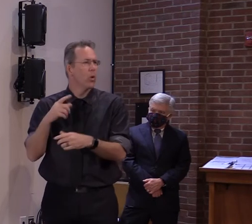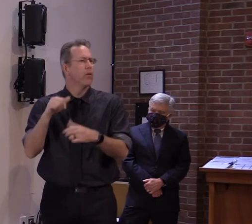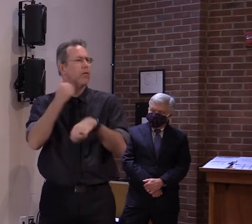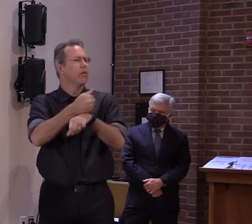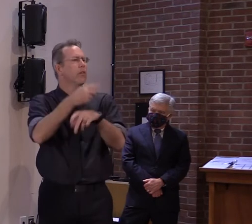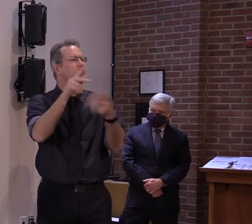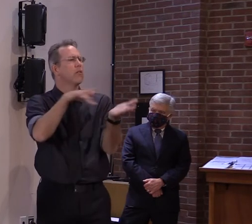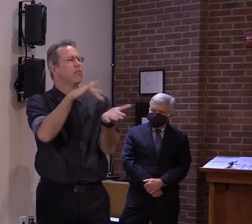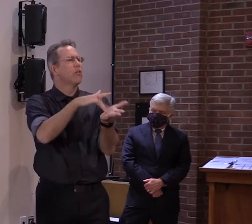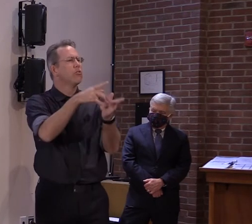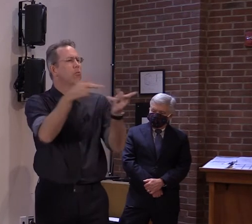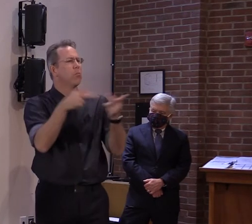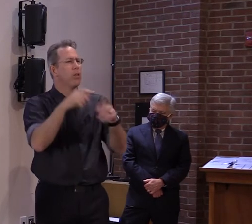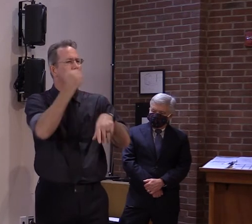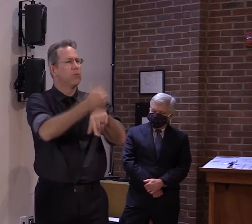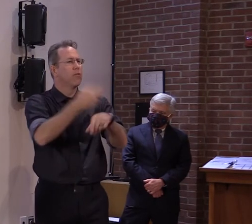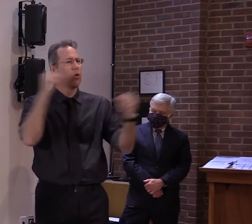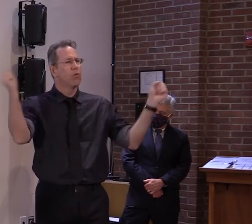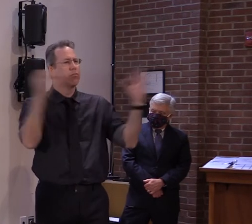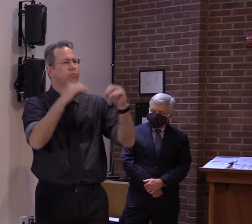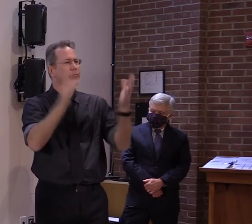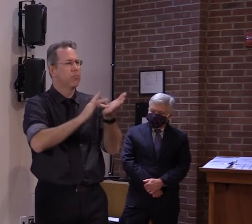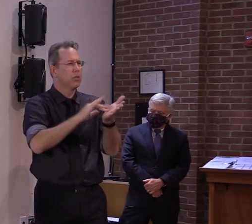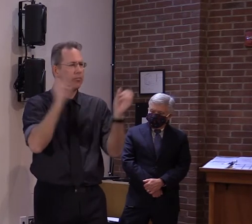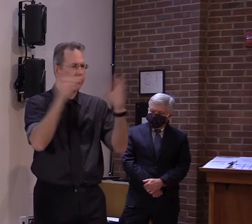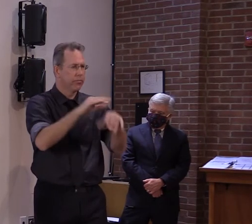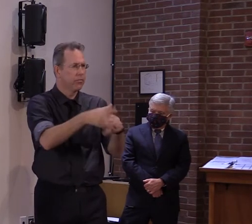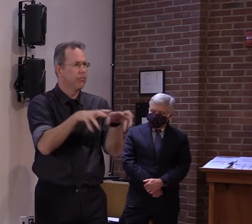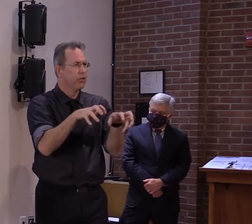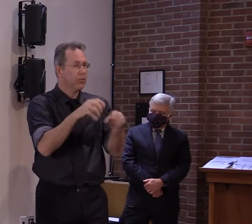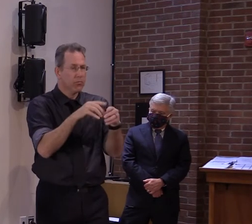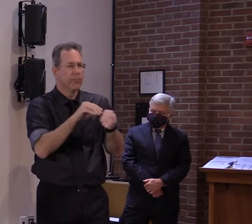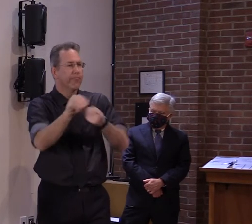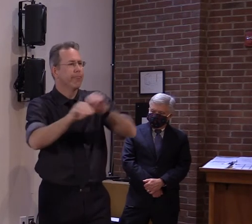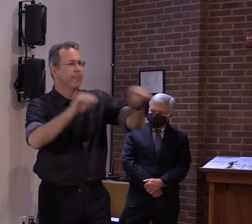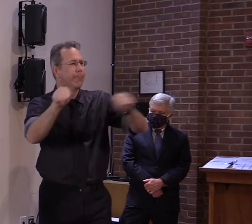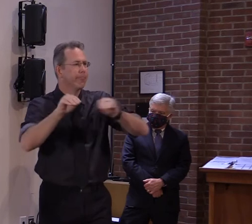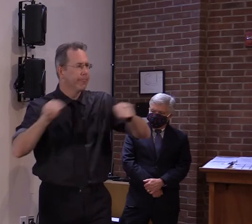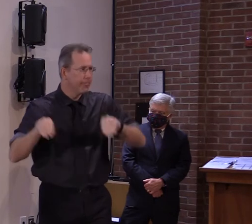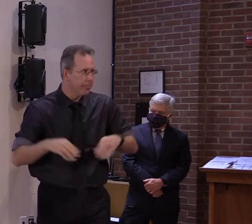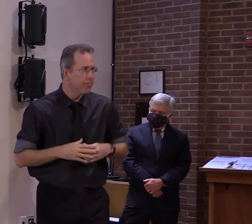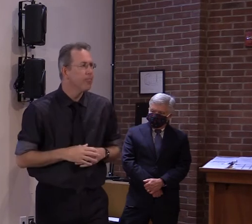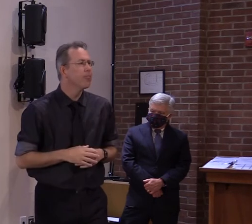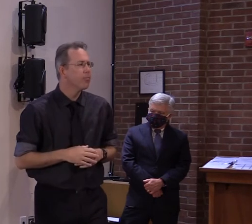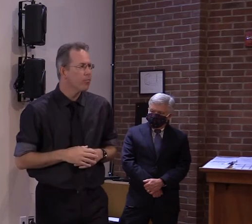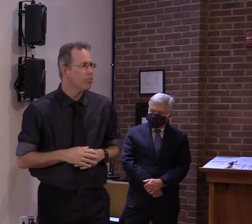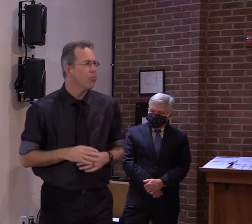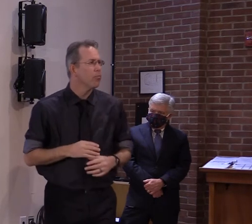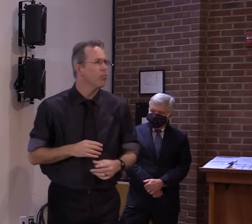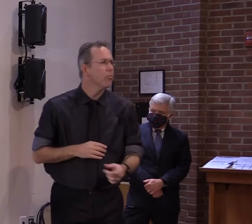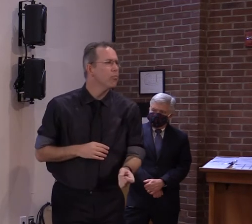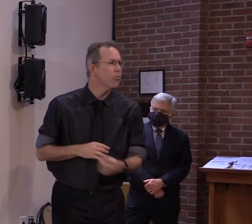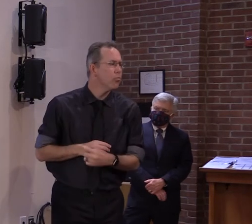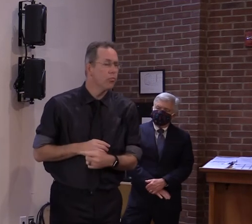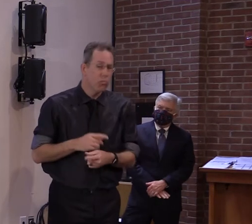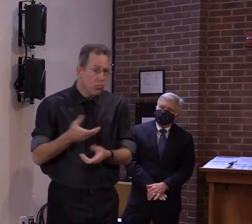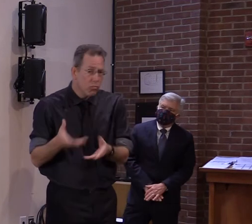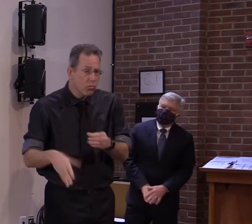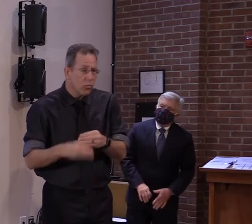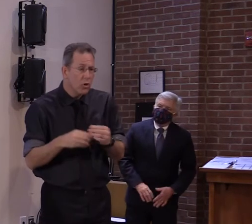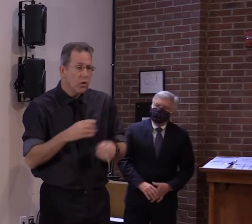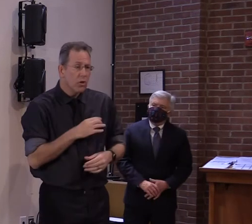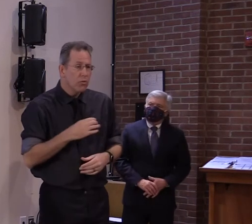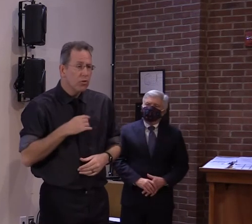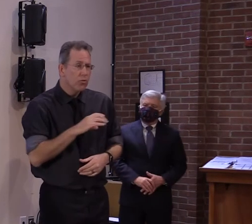now. Is that correct, Commissioner Sherling? That is correct, Governor. I believe that freezer has arrived, and we also have